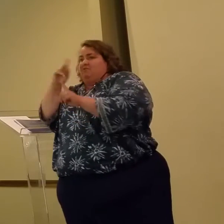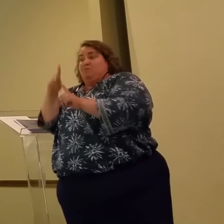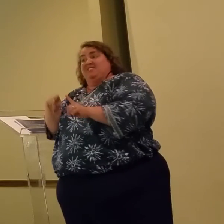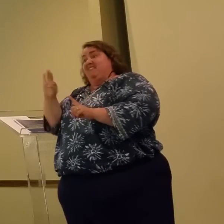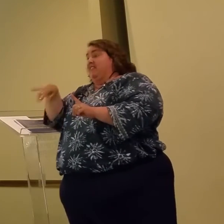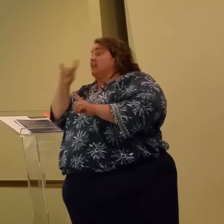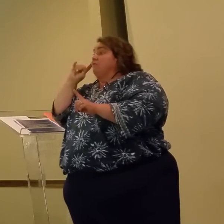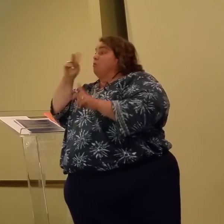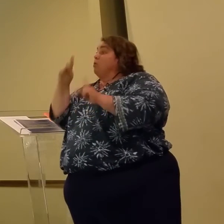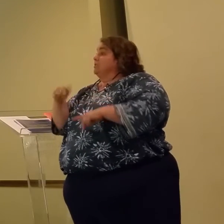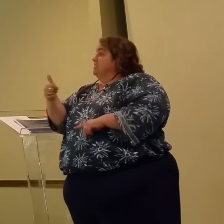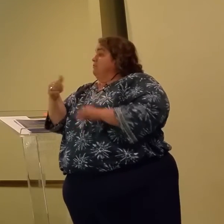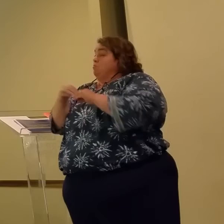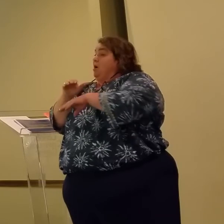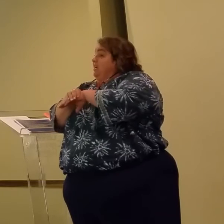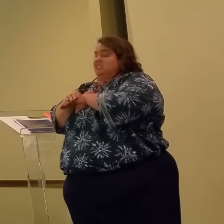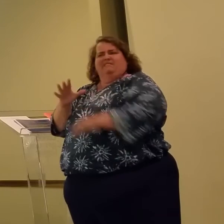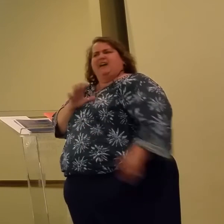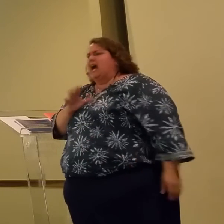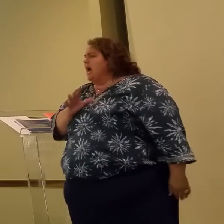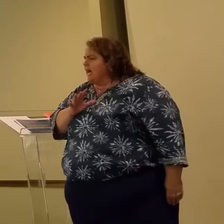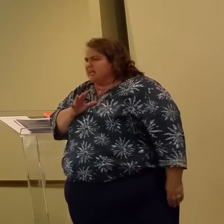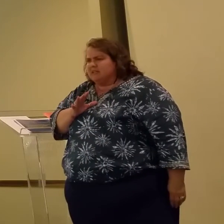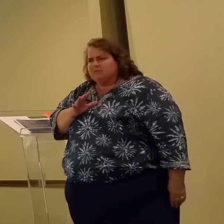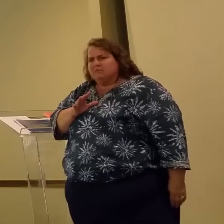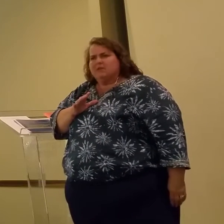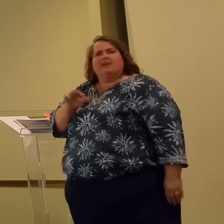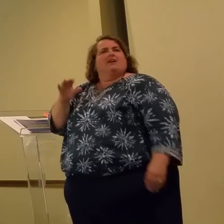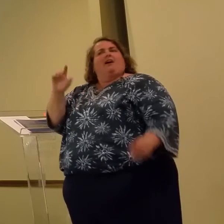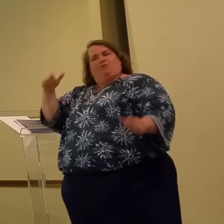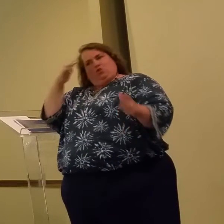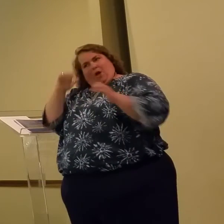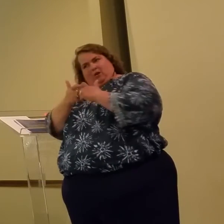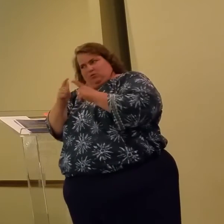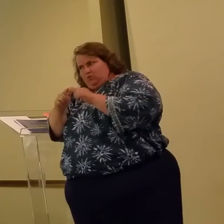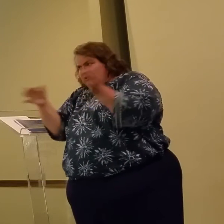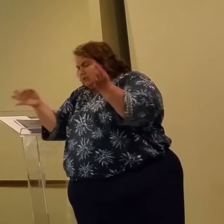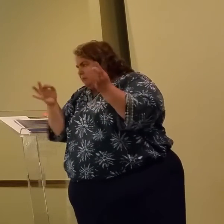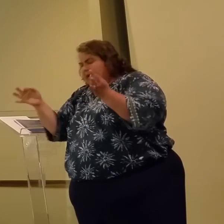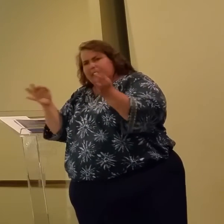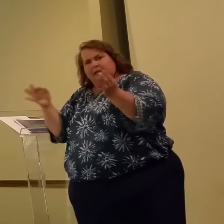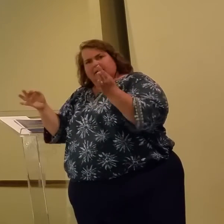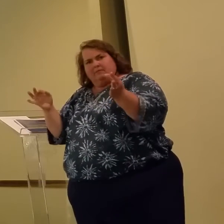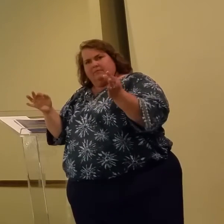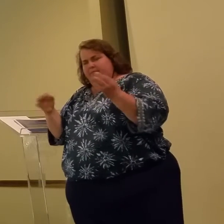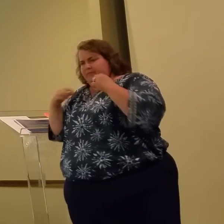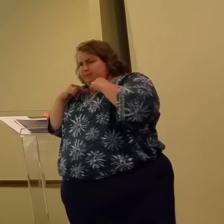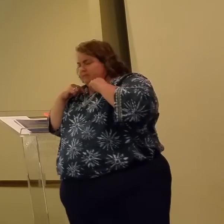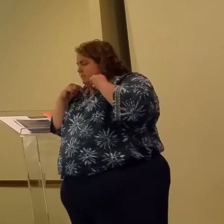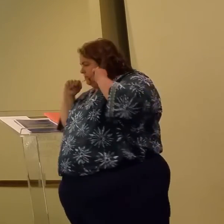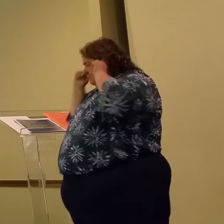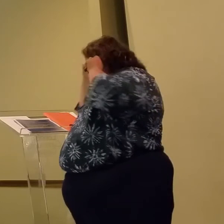to see if the deaf person is more English, then great. They can do it that way, but they have to know how to